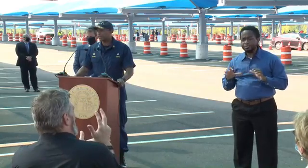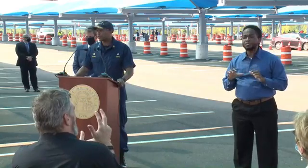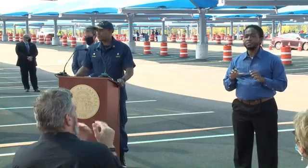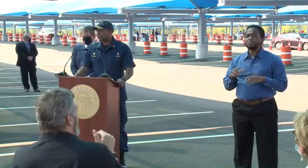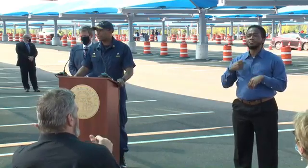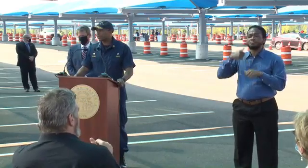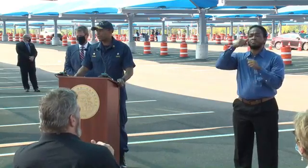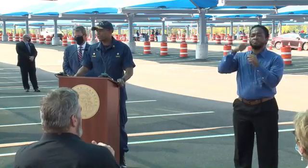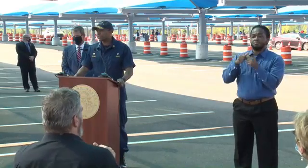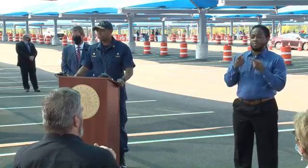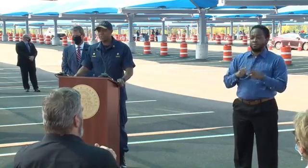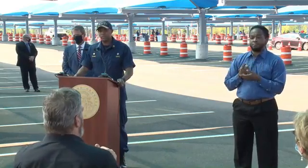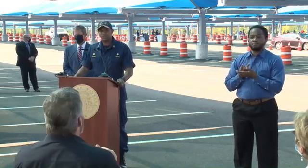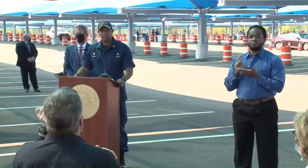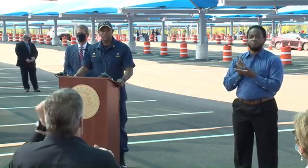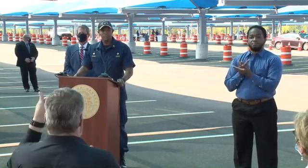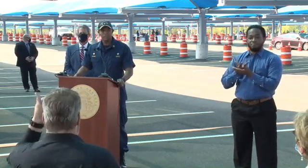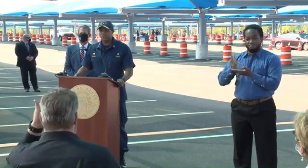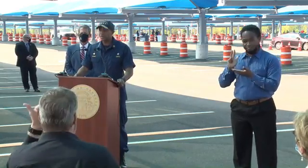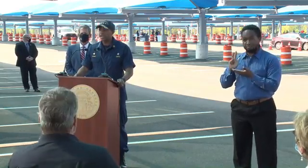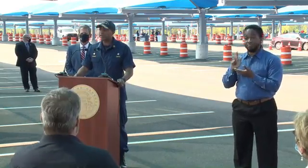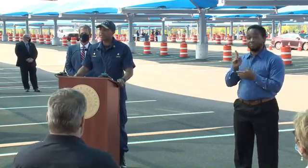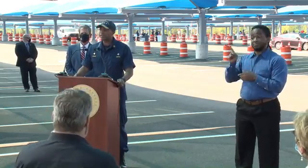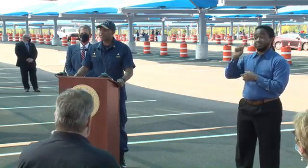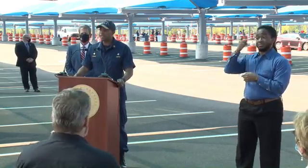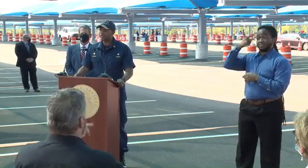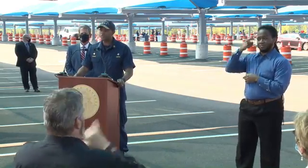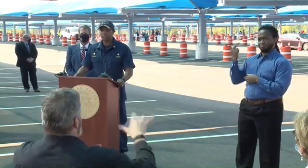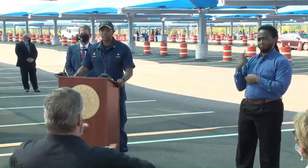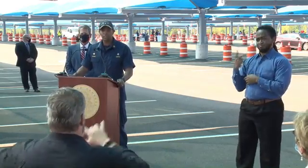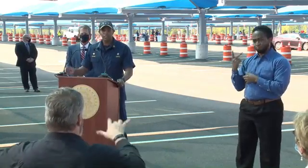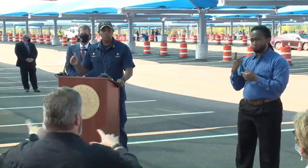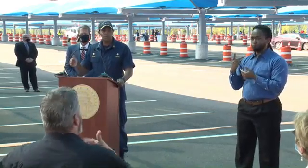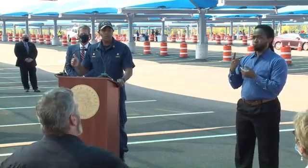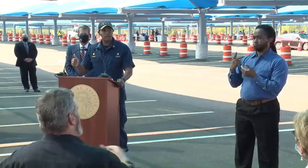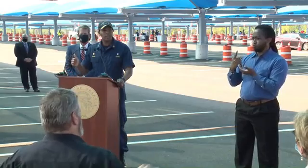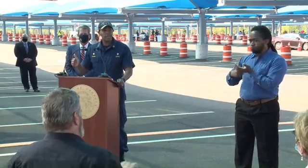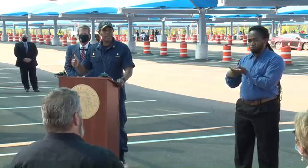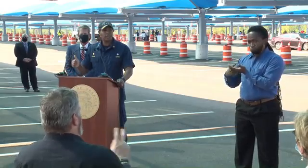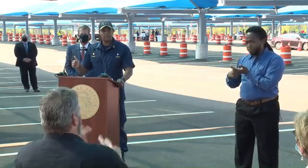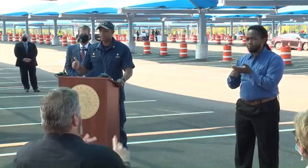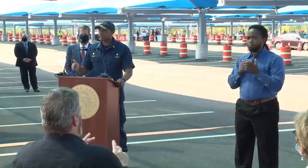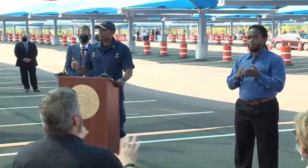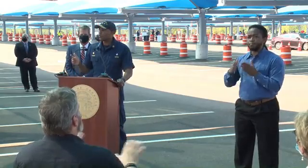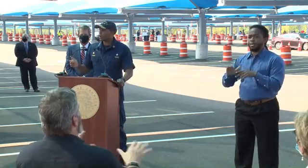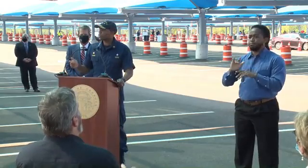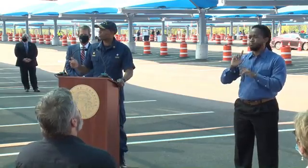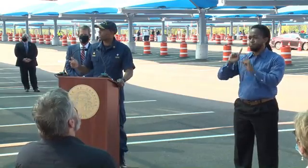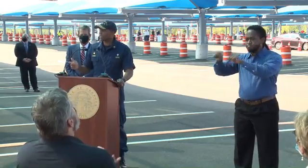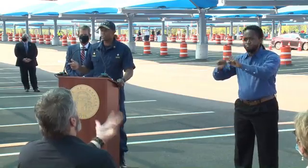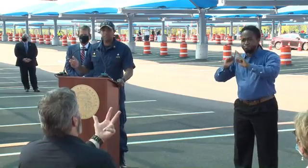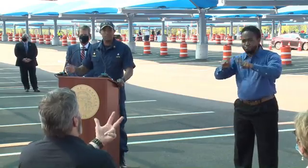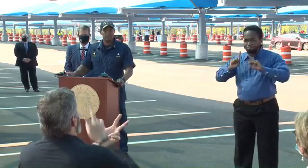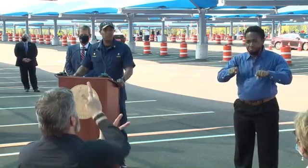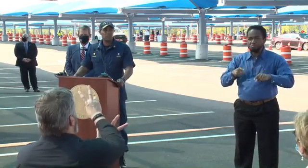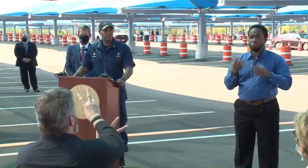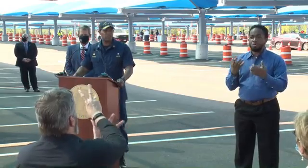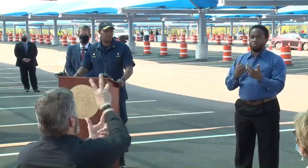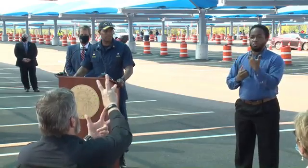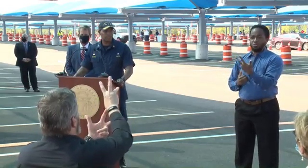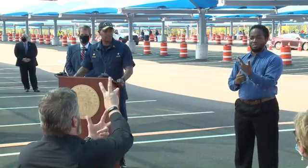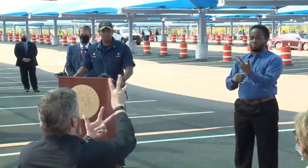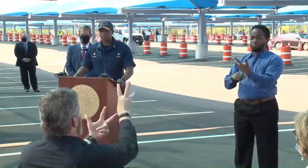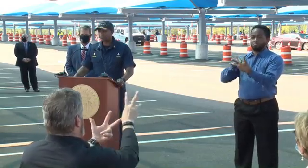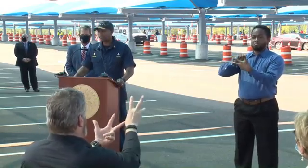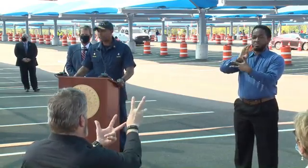a month ago encouraging people to do what I call the 3 W's. Wear a mask, wash your hands, and